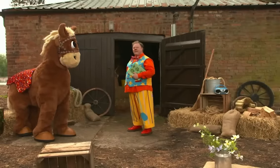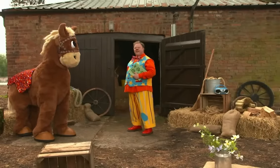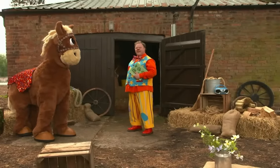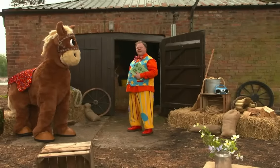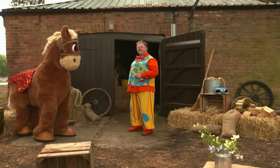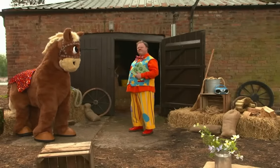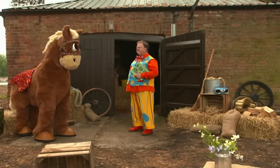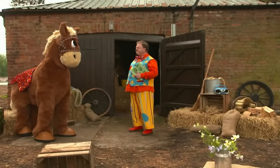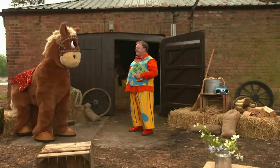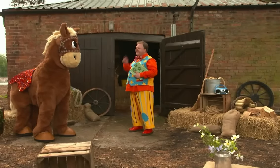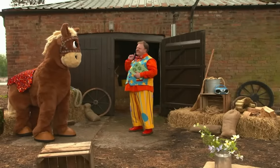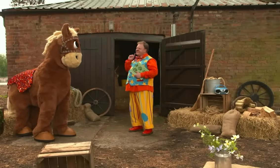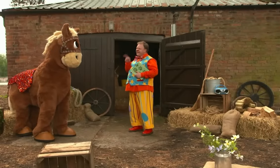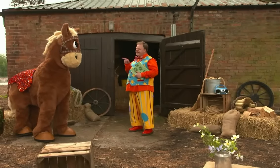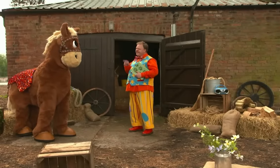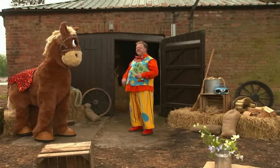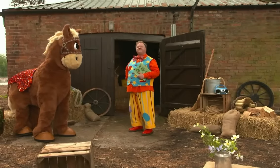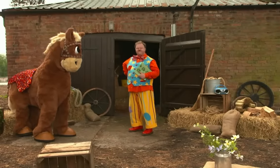Spotty? Sit.